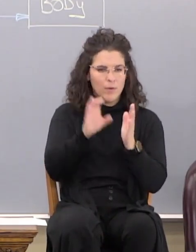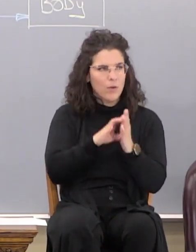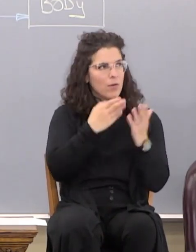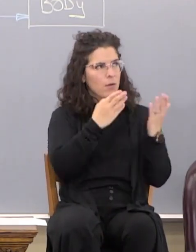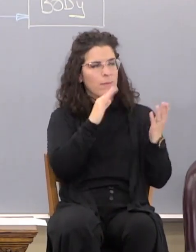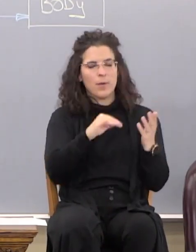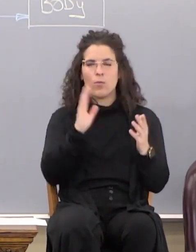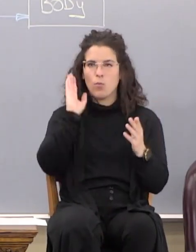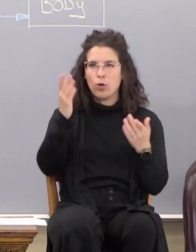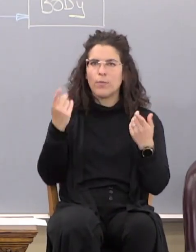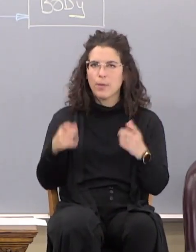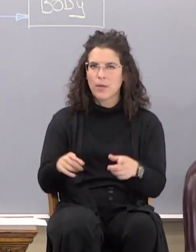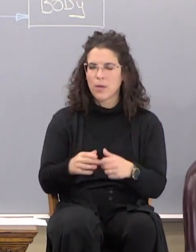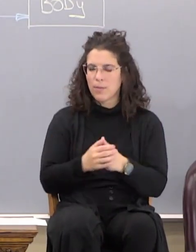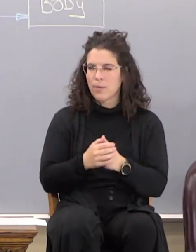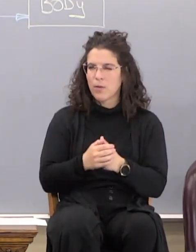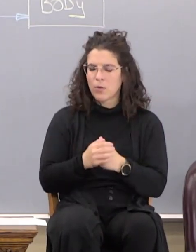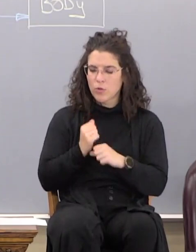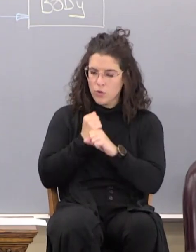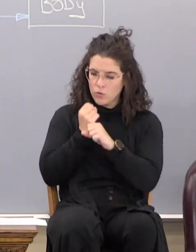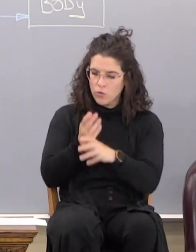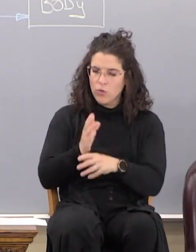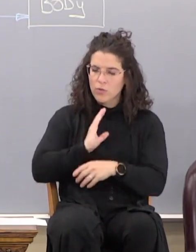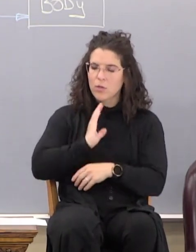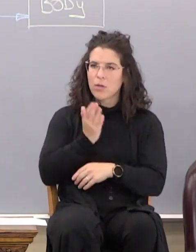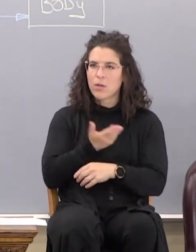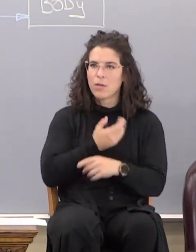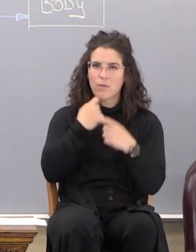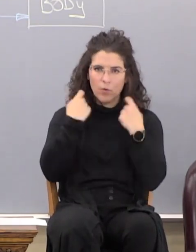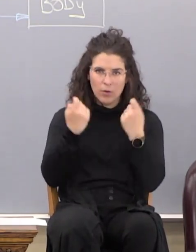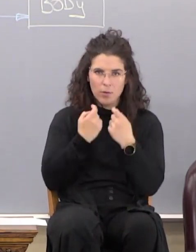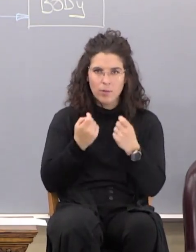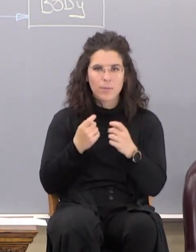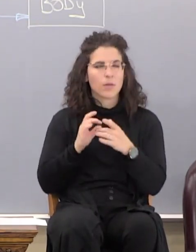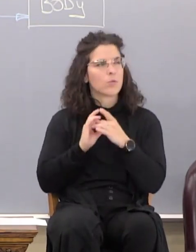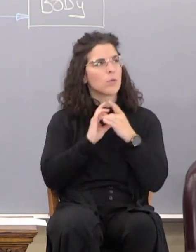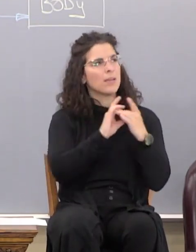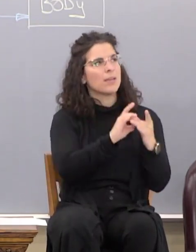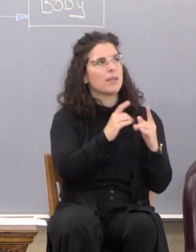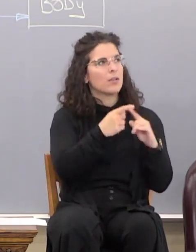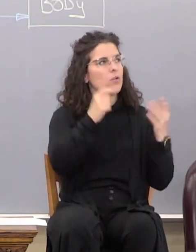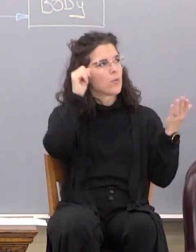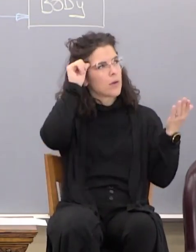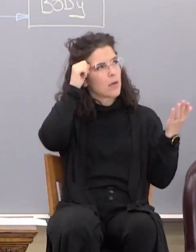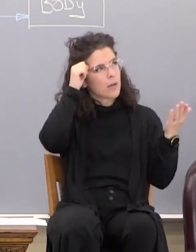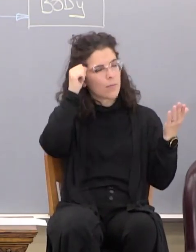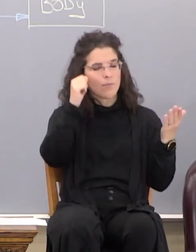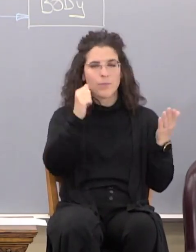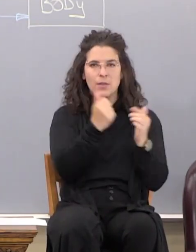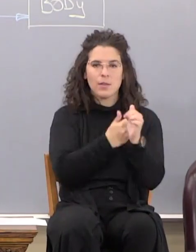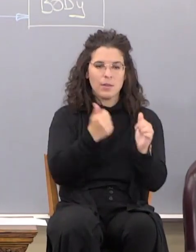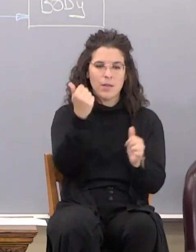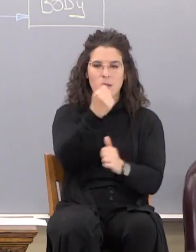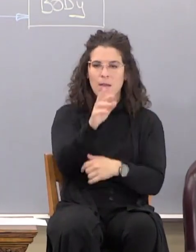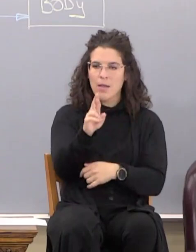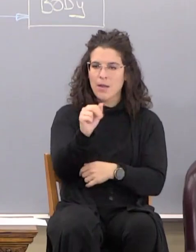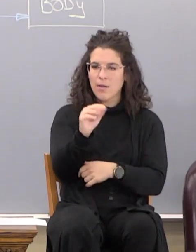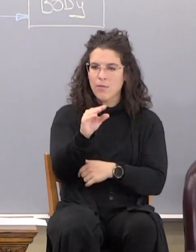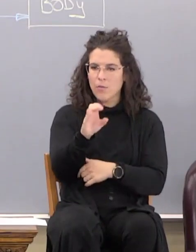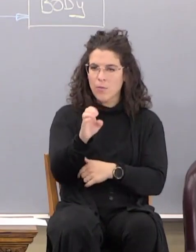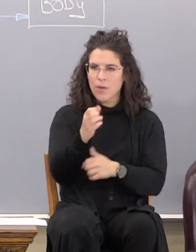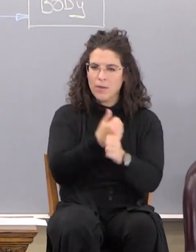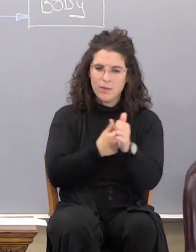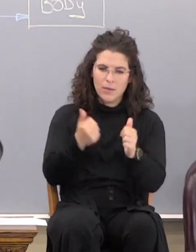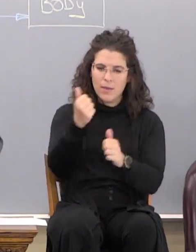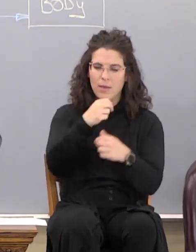there's a source of our sin is because we're kin to Adam. Adam is the head of the race, head of humanity.